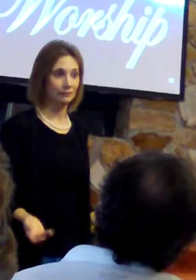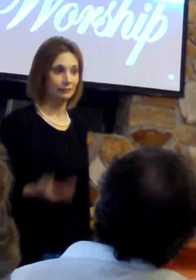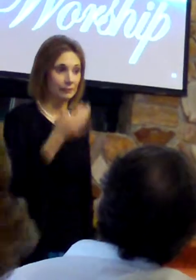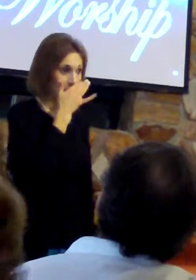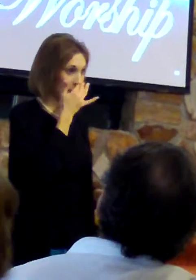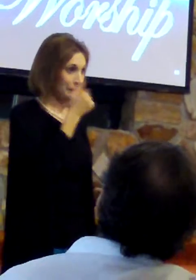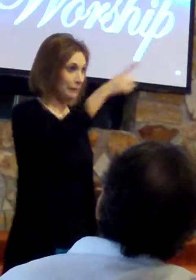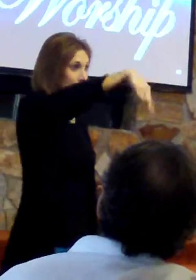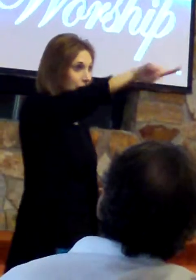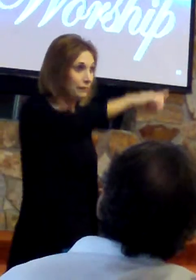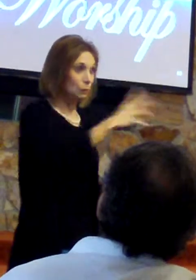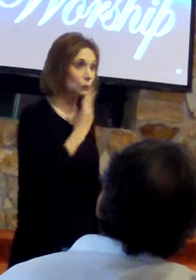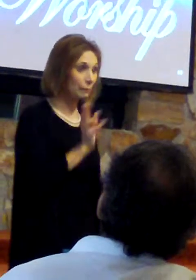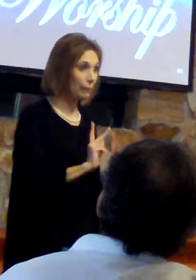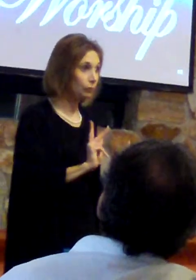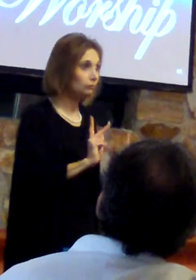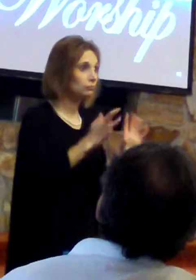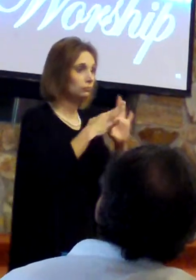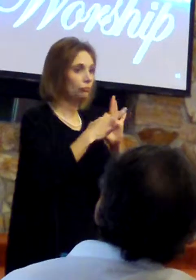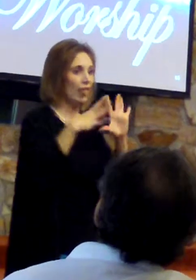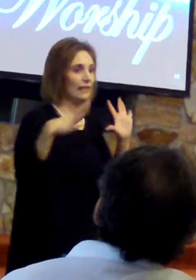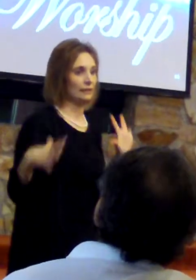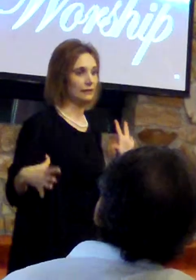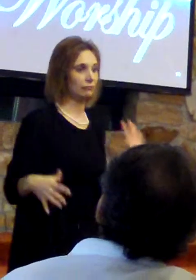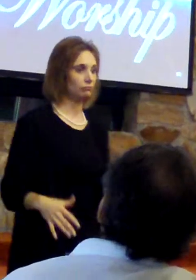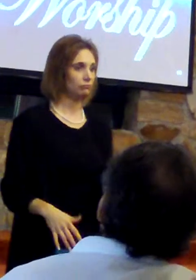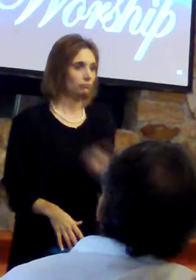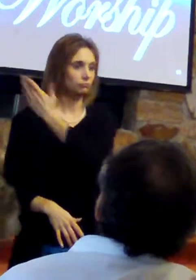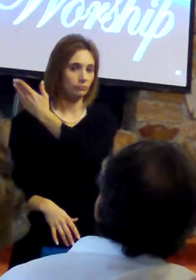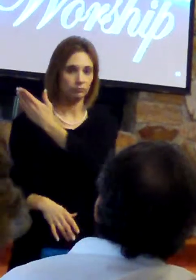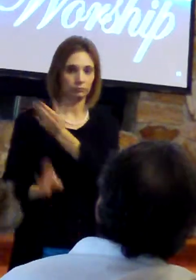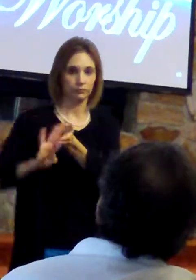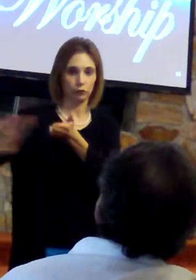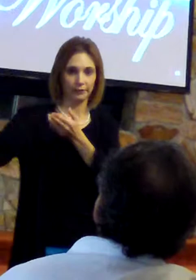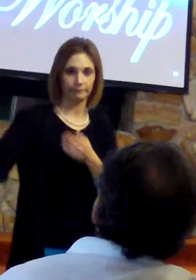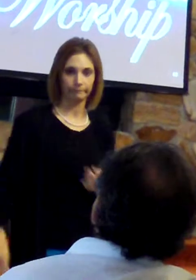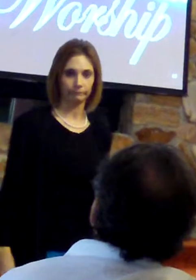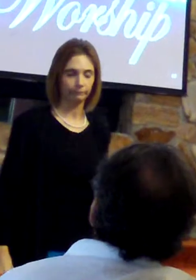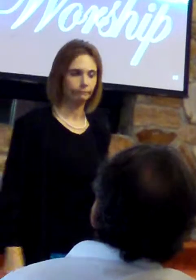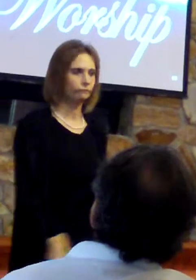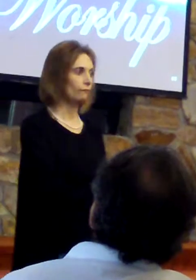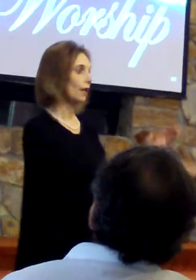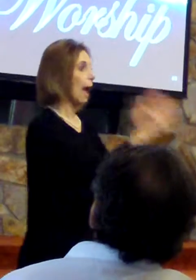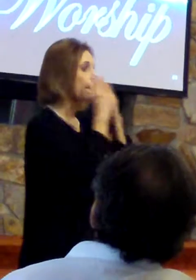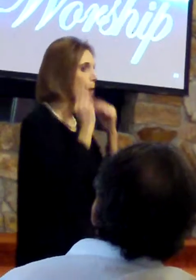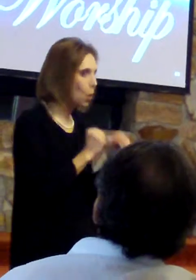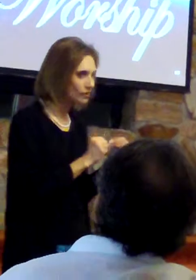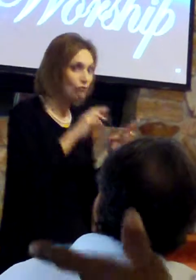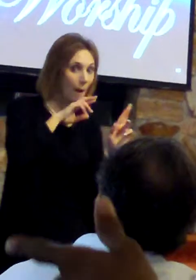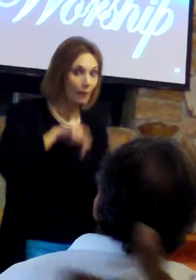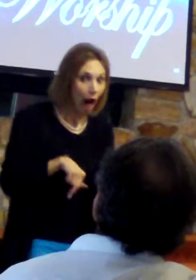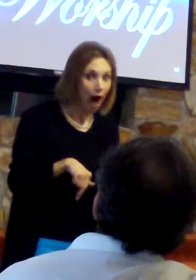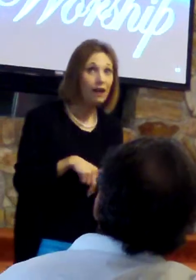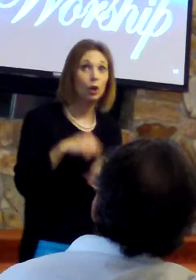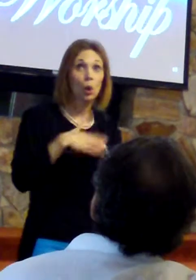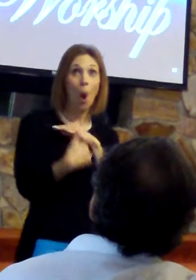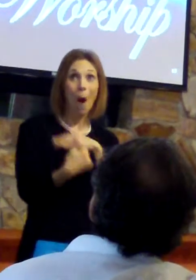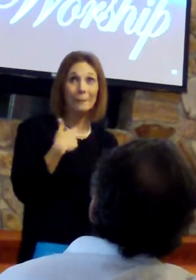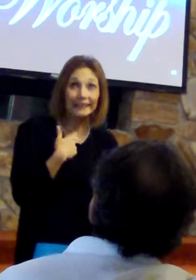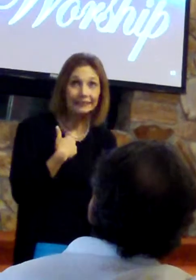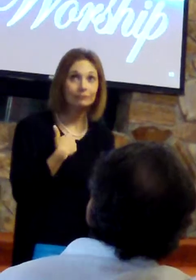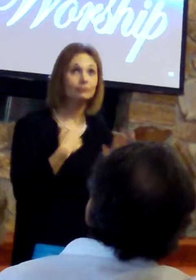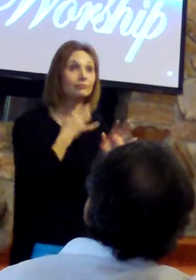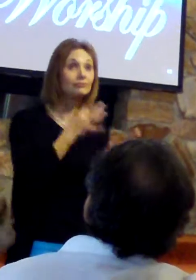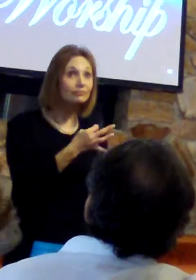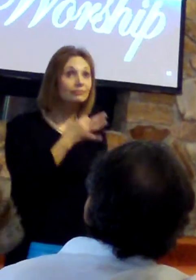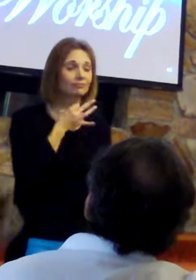And so Moses offers his first excuse right here, verse 13. Moses said to God, indeed,